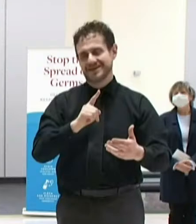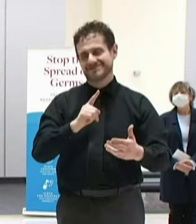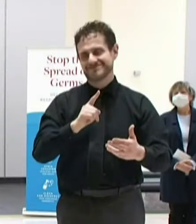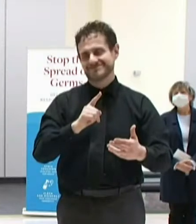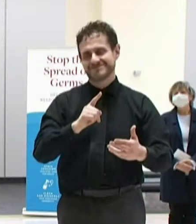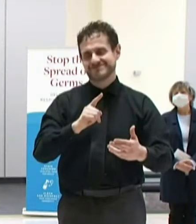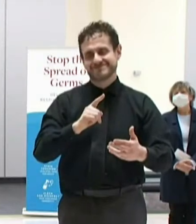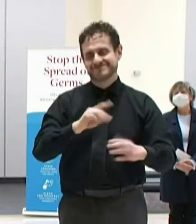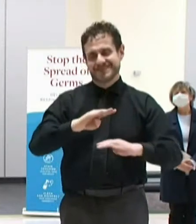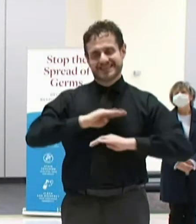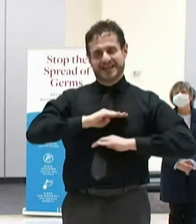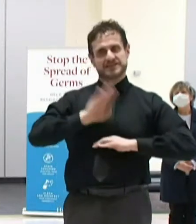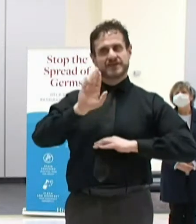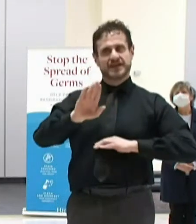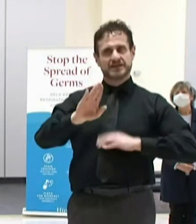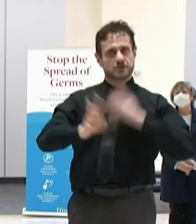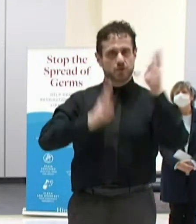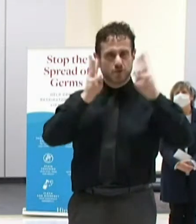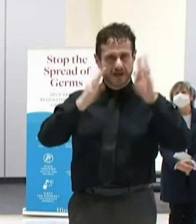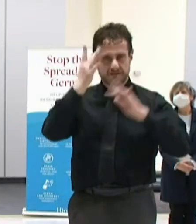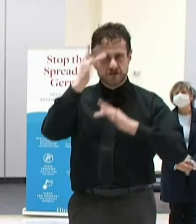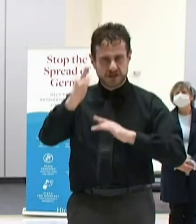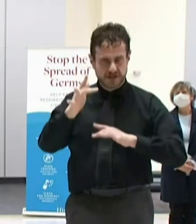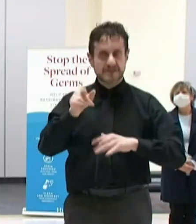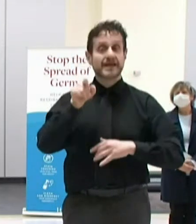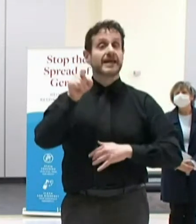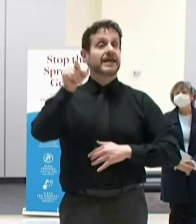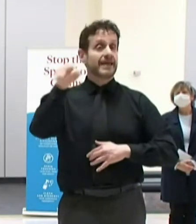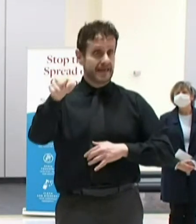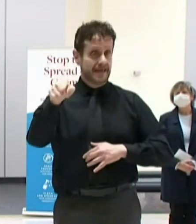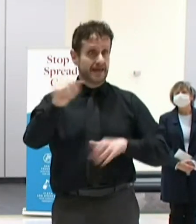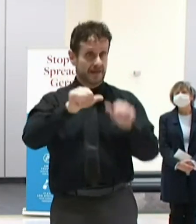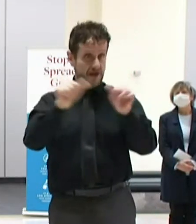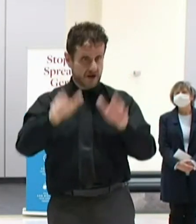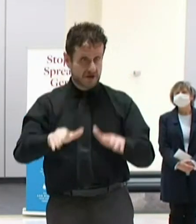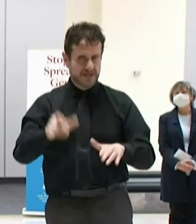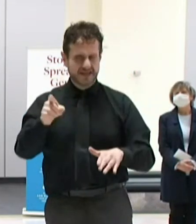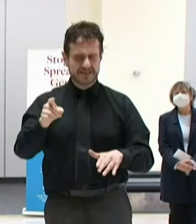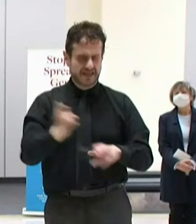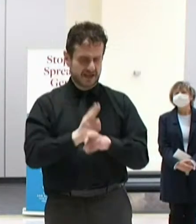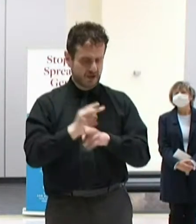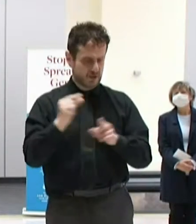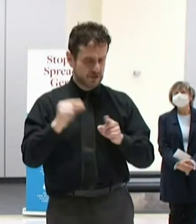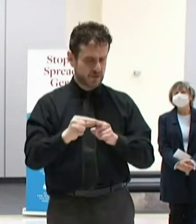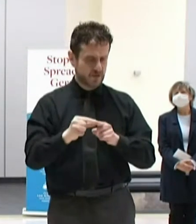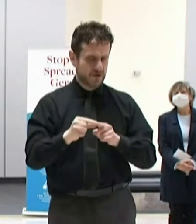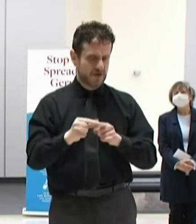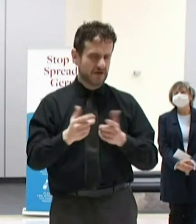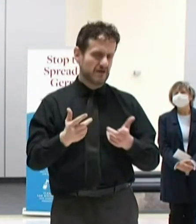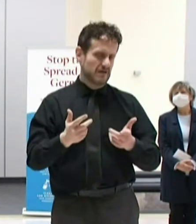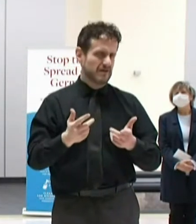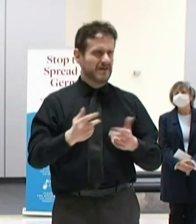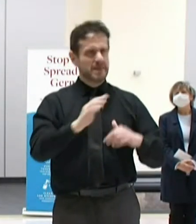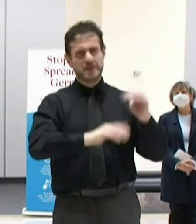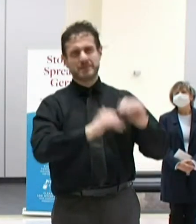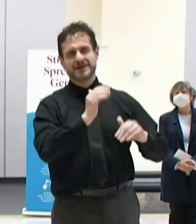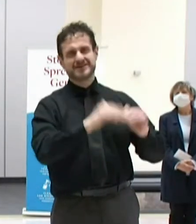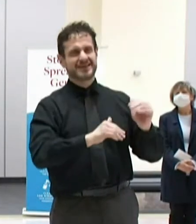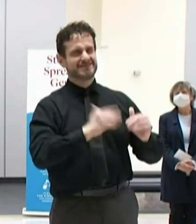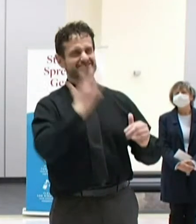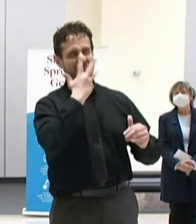say, I think you're aware that he felt that, I think he used the word cheapening of the